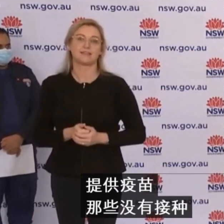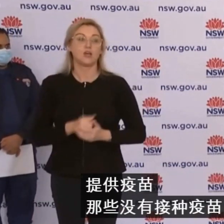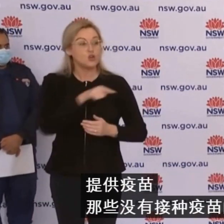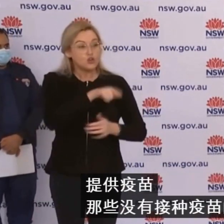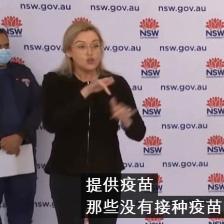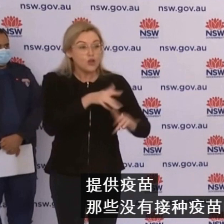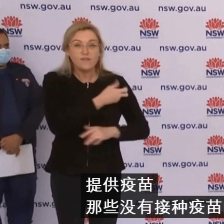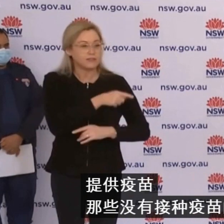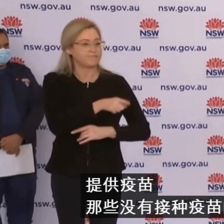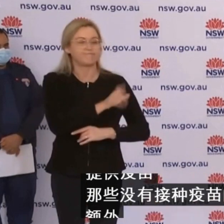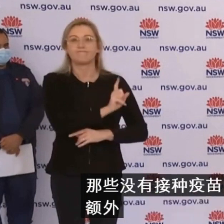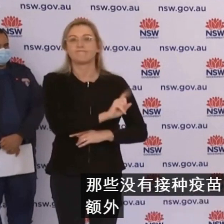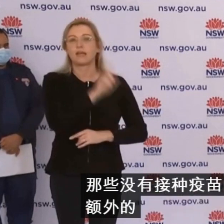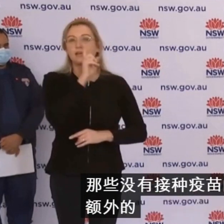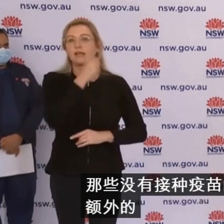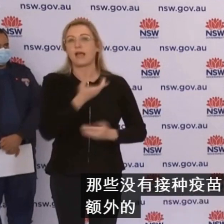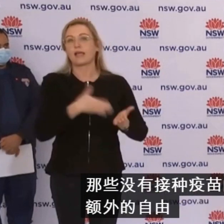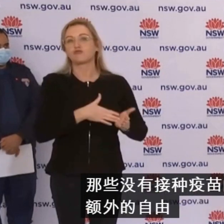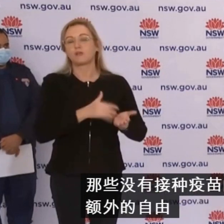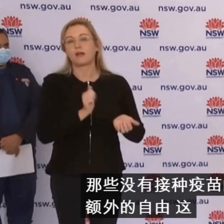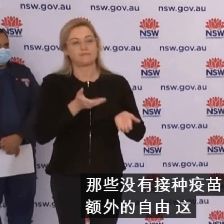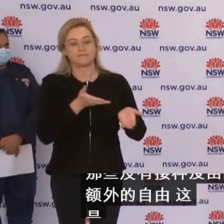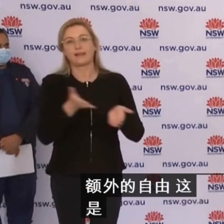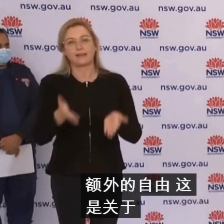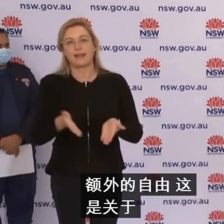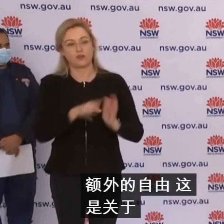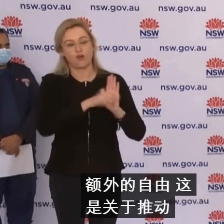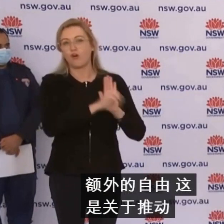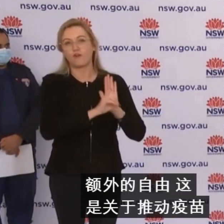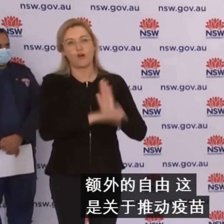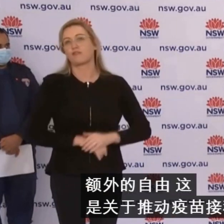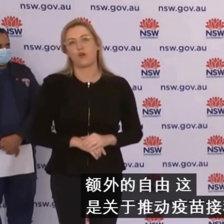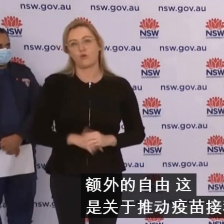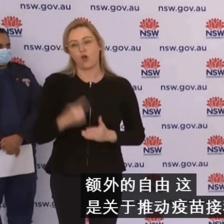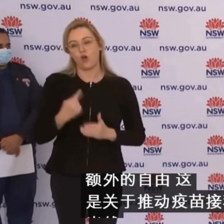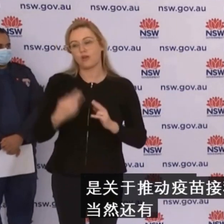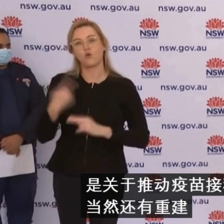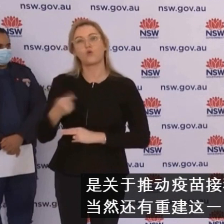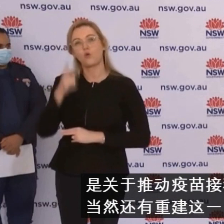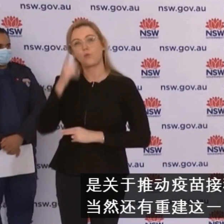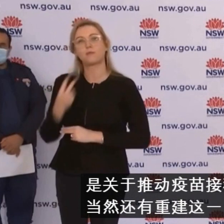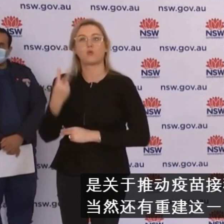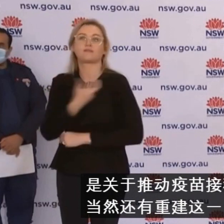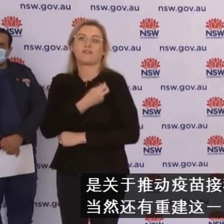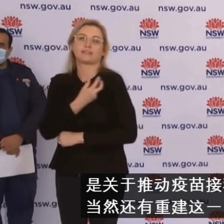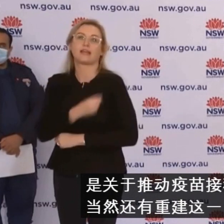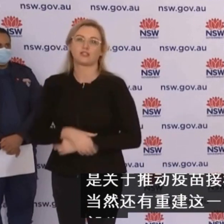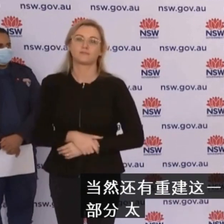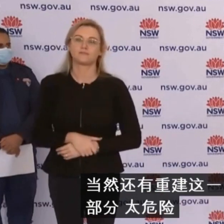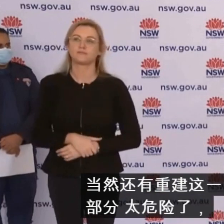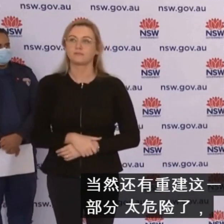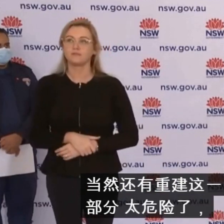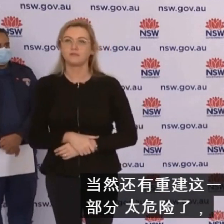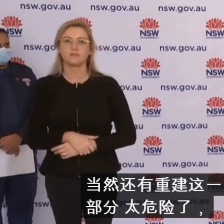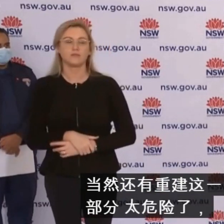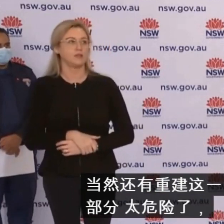that aren't vaccinated won't see any additional freedoms in real terms. This is about driving vaccinations up and, of course, rebuilding the gyms a bit